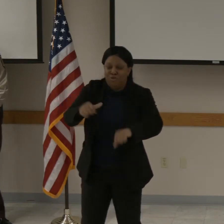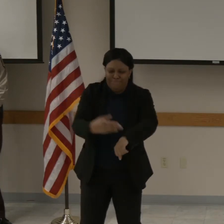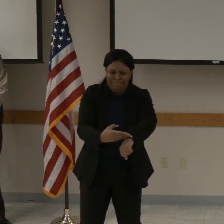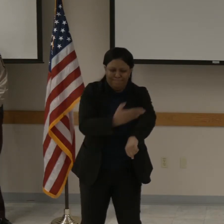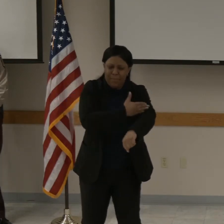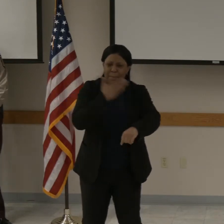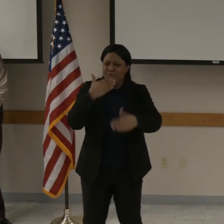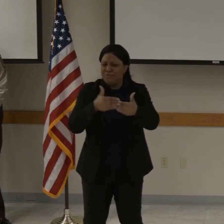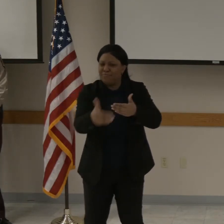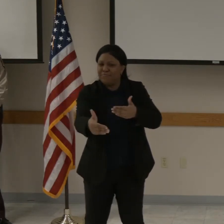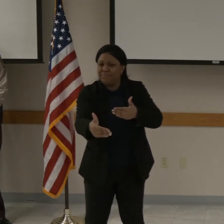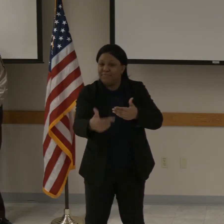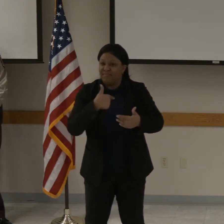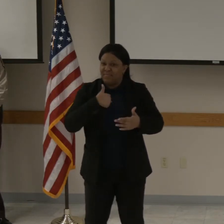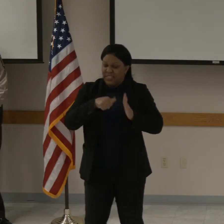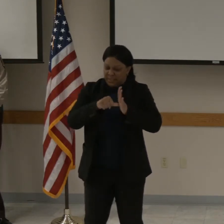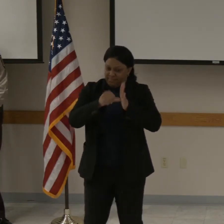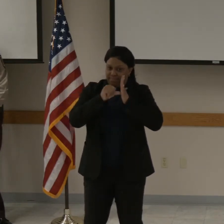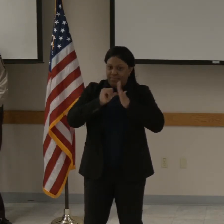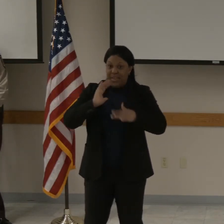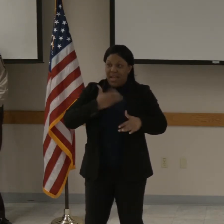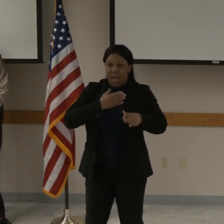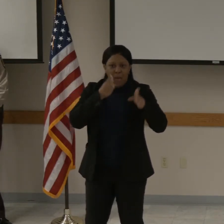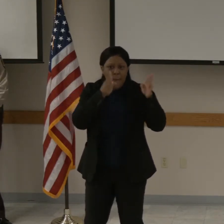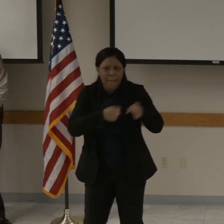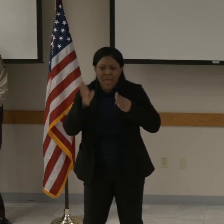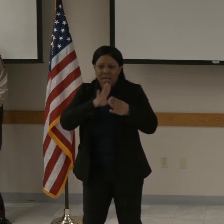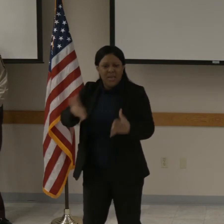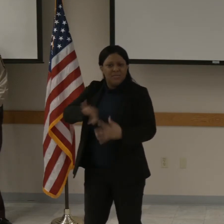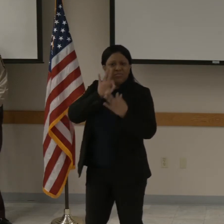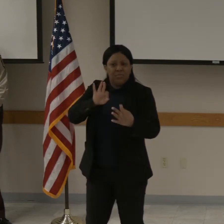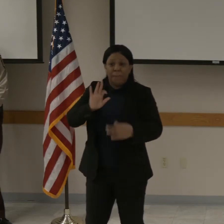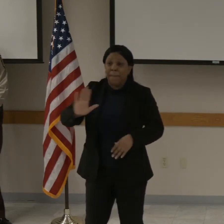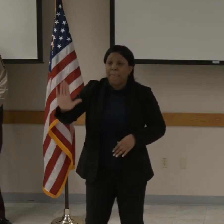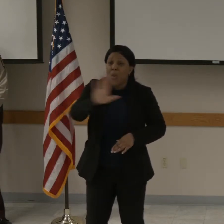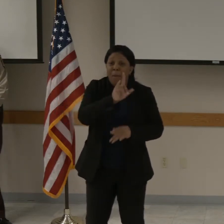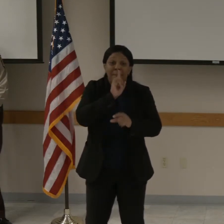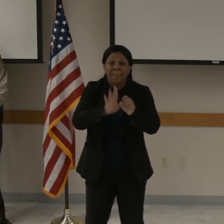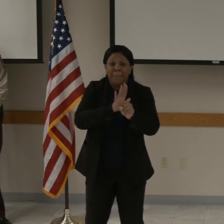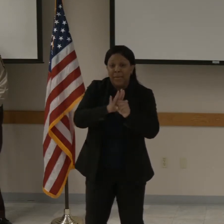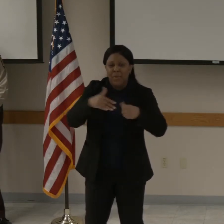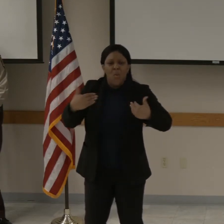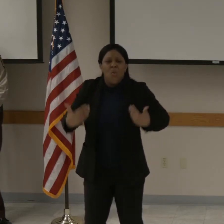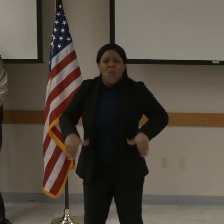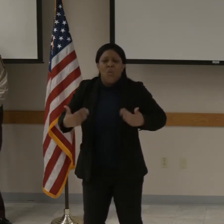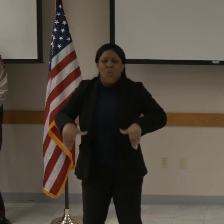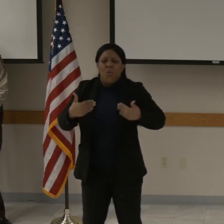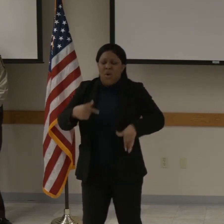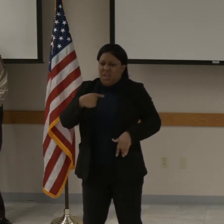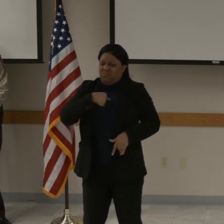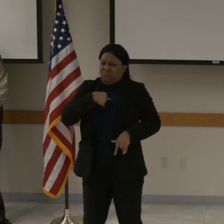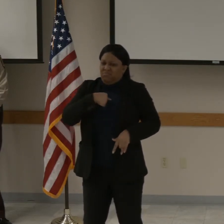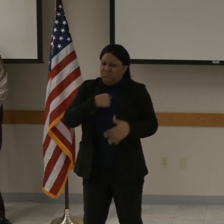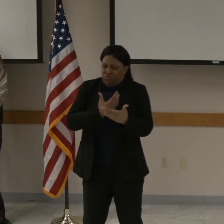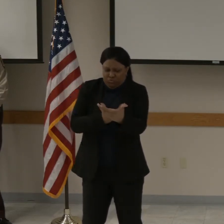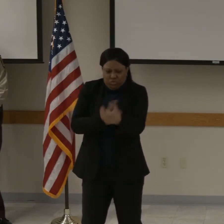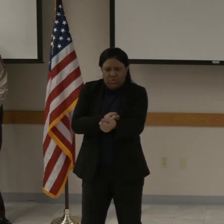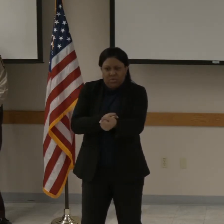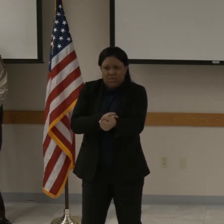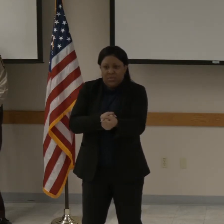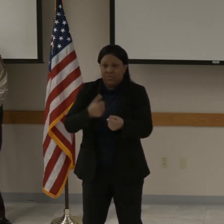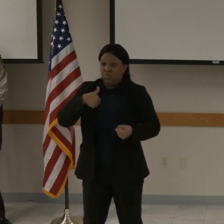the level of planning, the level of commitment that we have already received, that we will be able to prevent bad things from